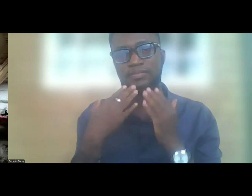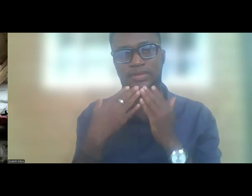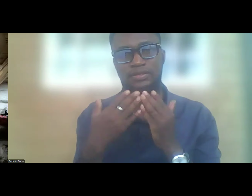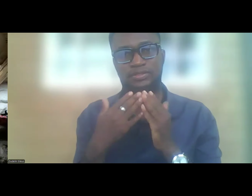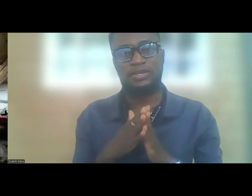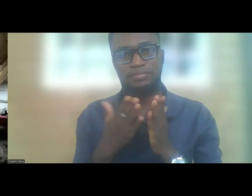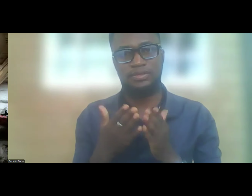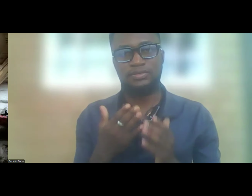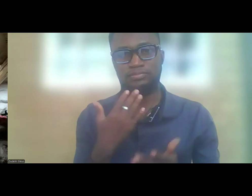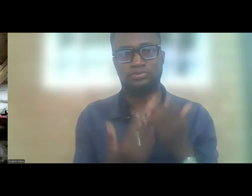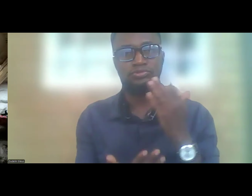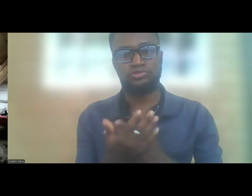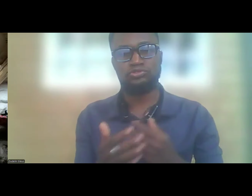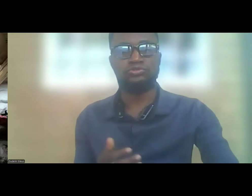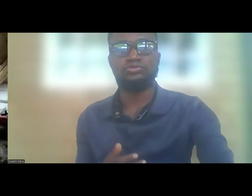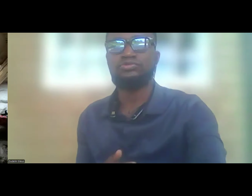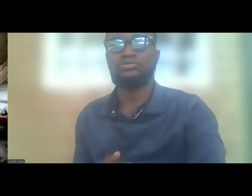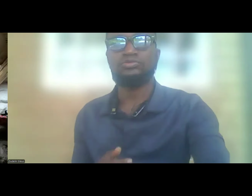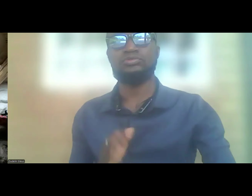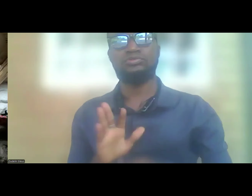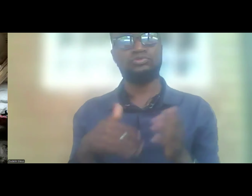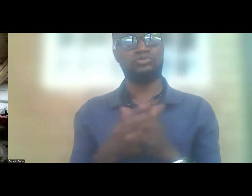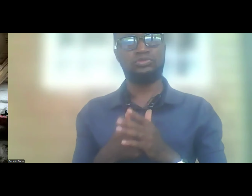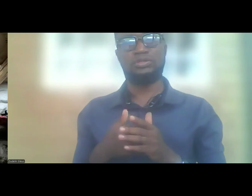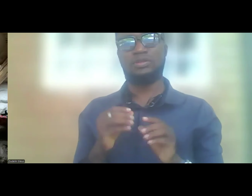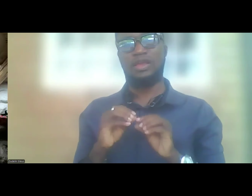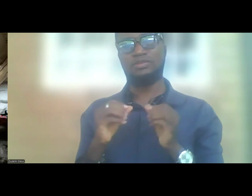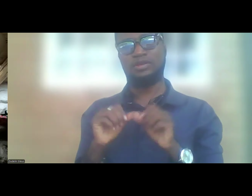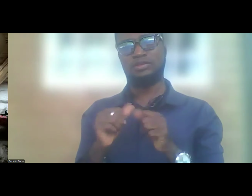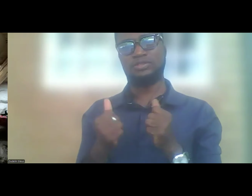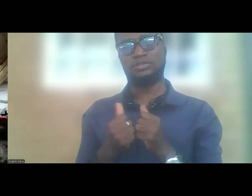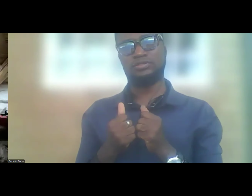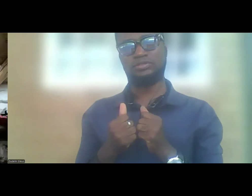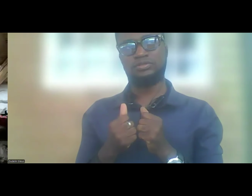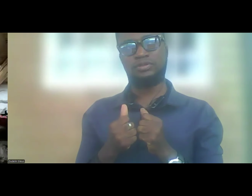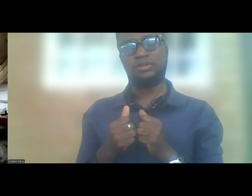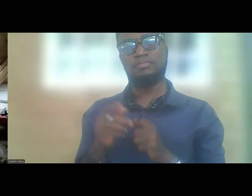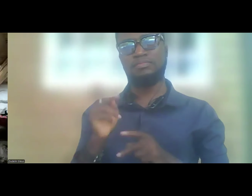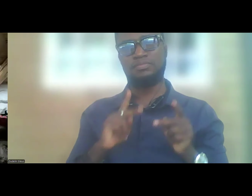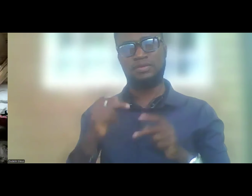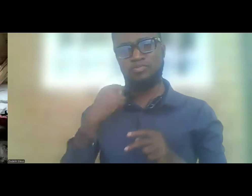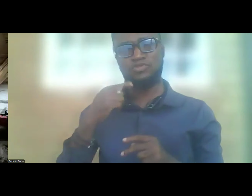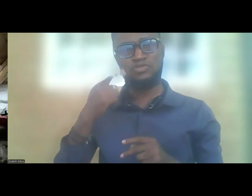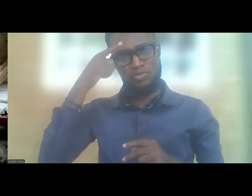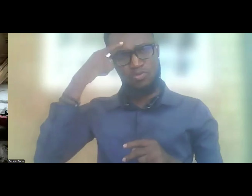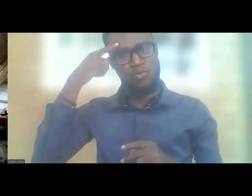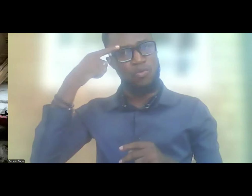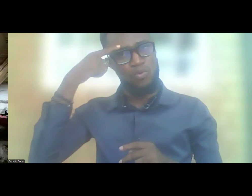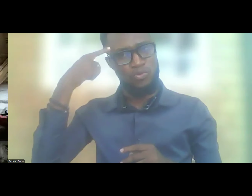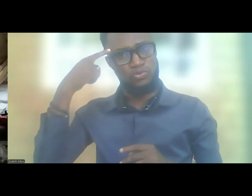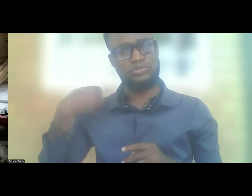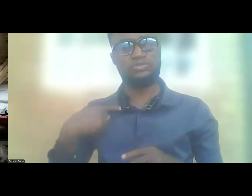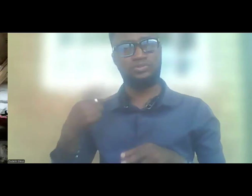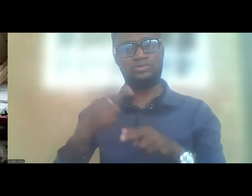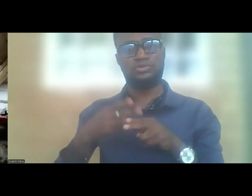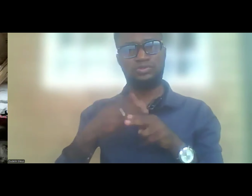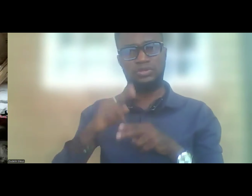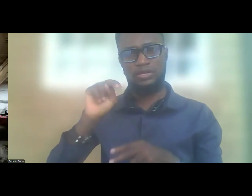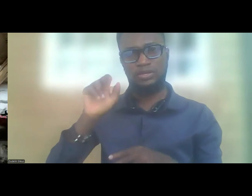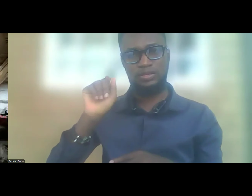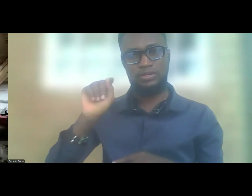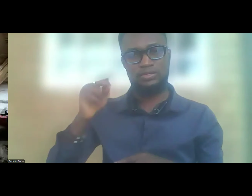and Inclusion at Women's Health and Equal Rights Initiative, Nigeria, Abuja. Thank you. Thank you so